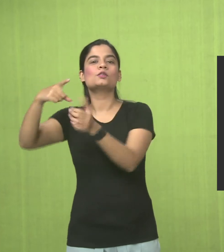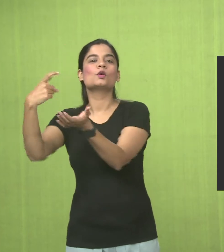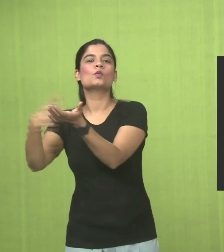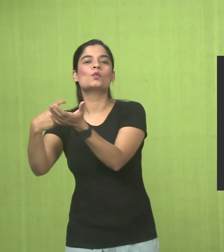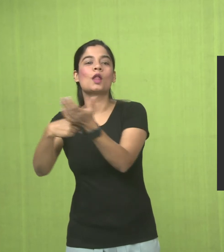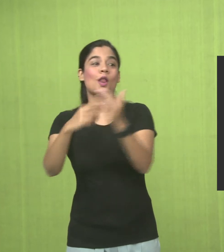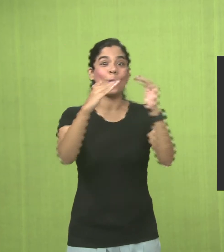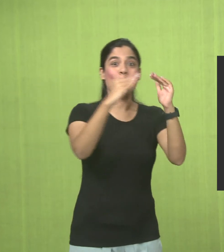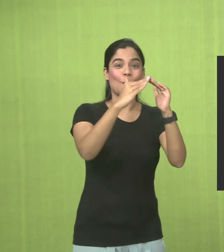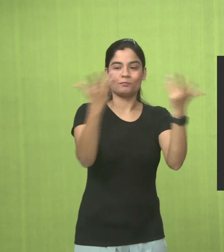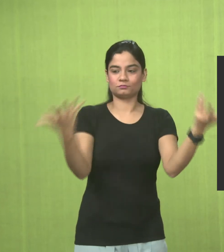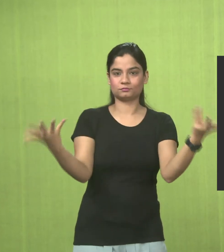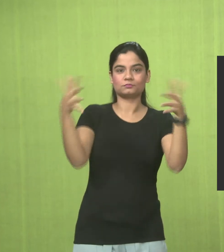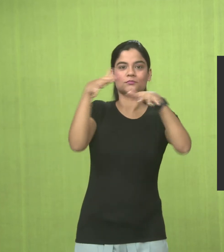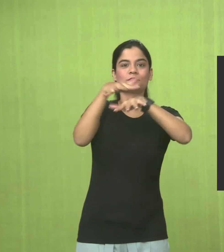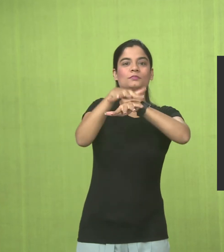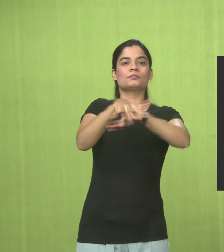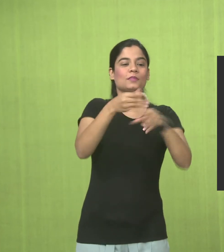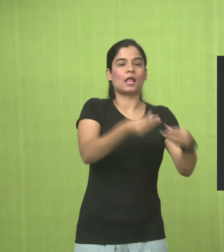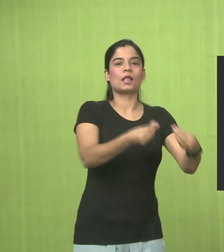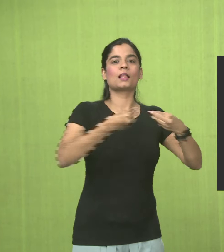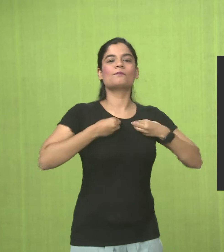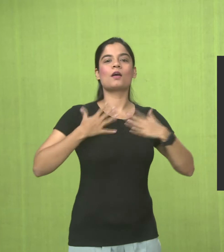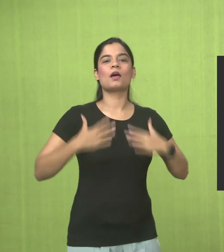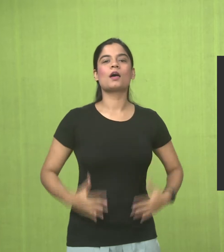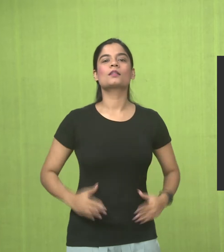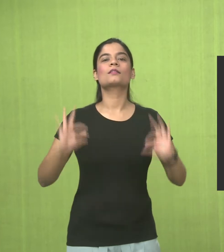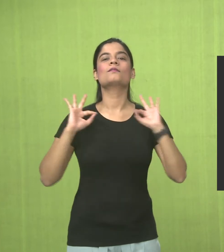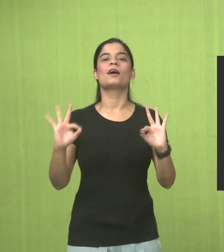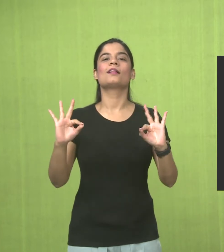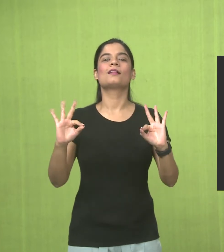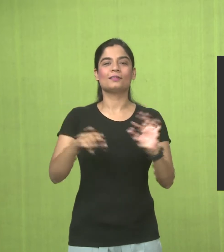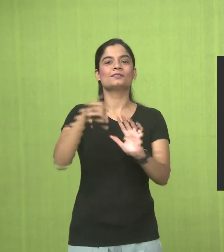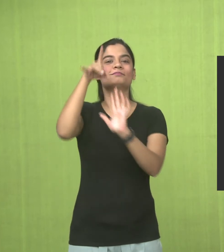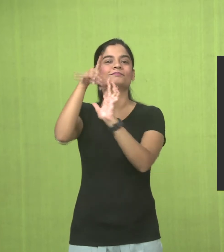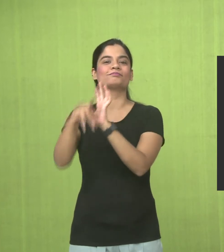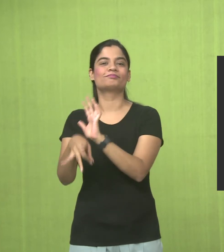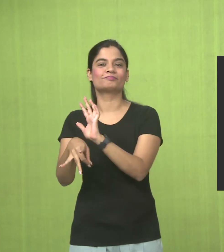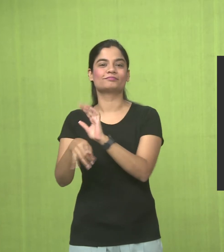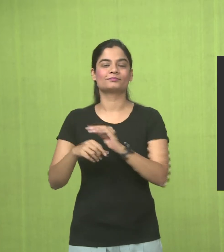these comes from science, the facts of science and principles. That's how it becomes home science.